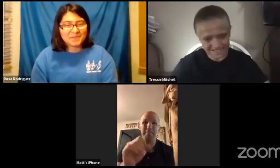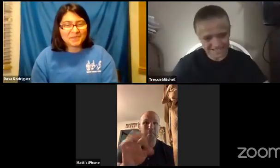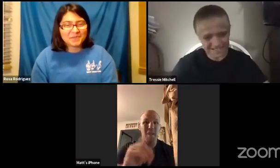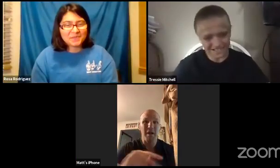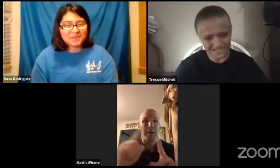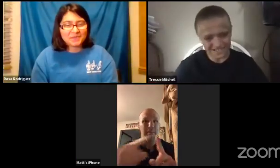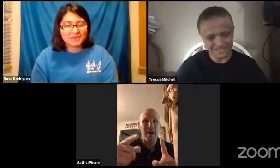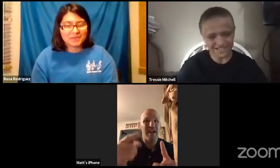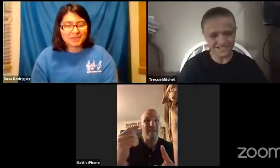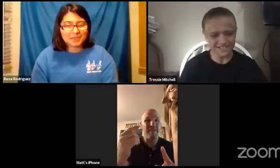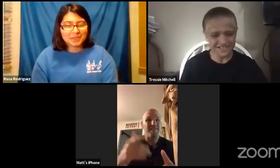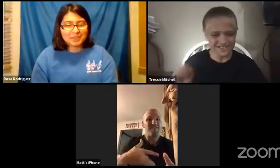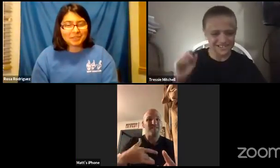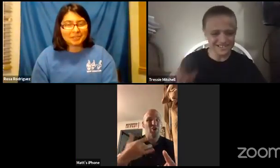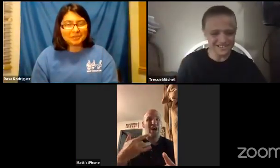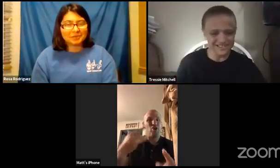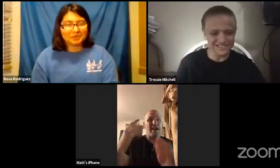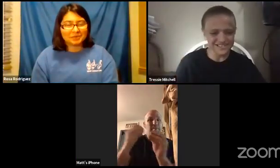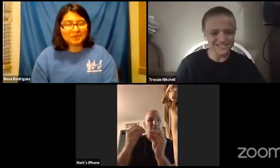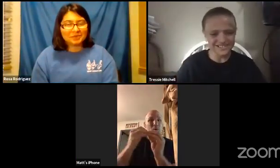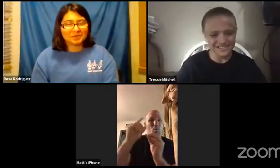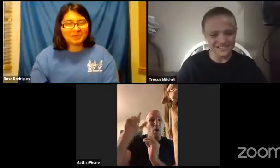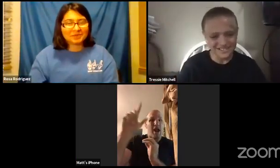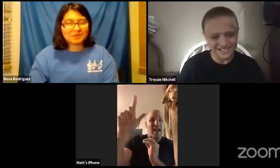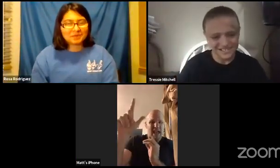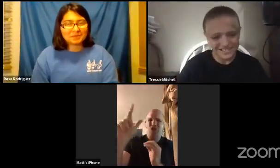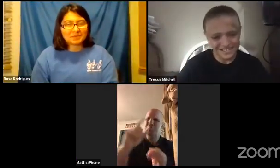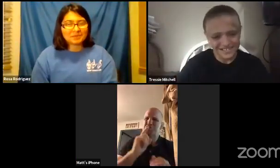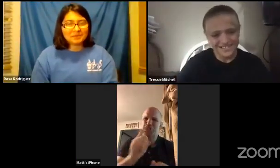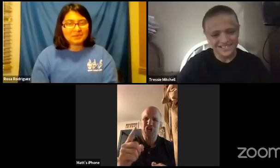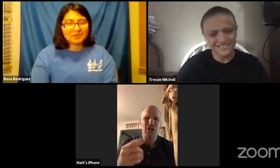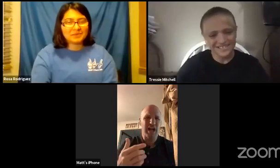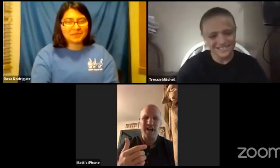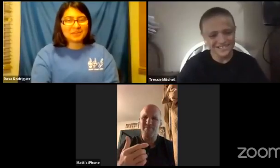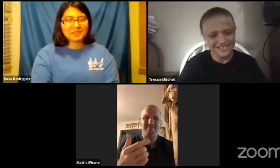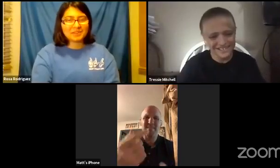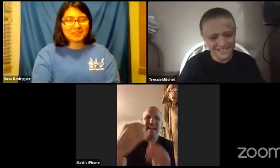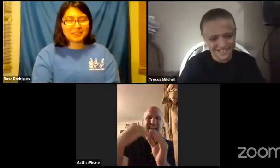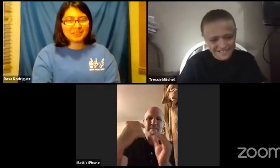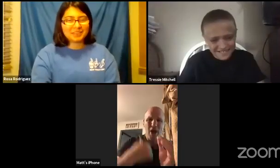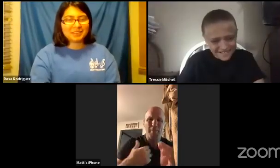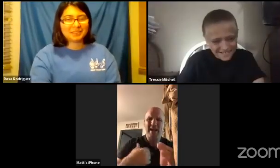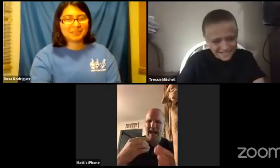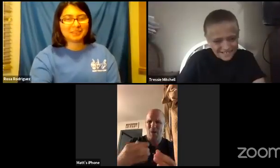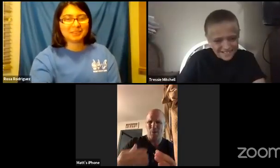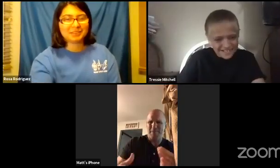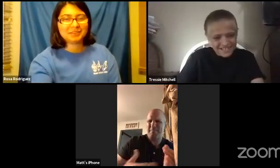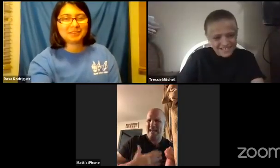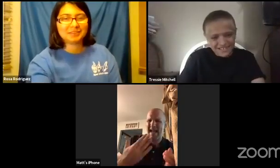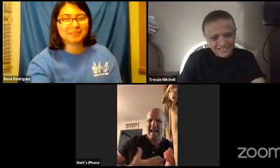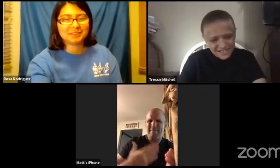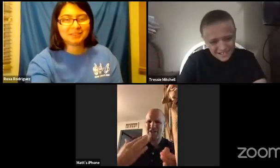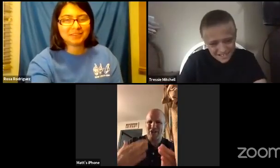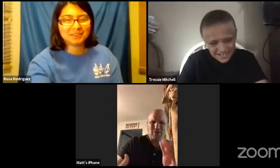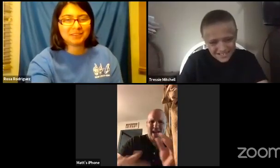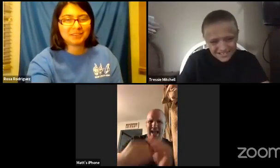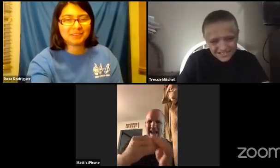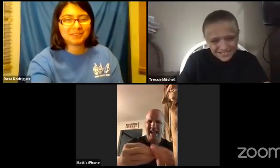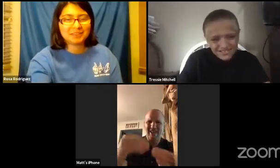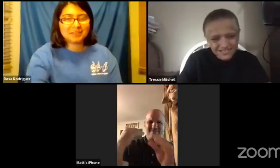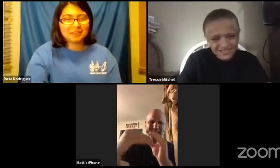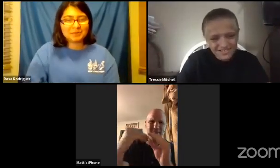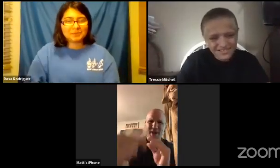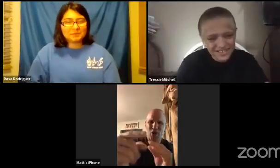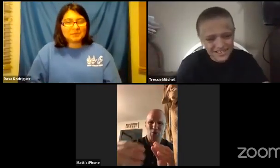questions. All right. Hey, I'm good too. Listen, if you want to chat more later, Rosa has